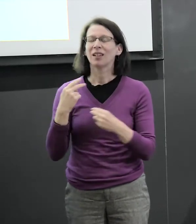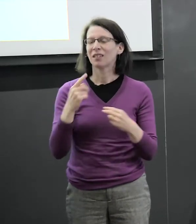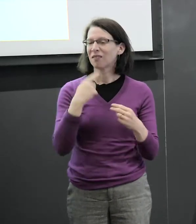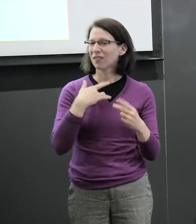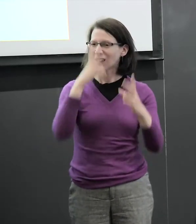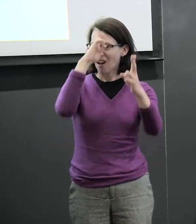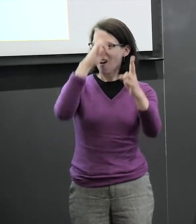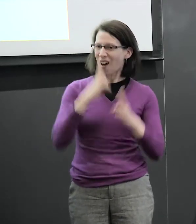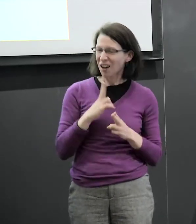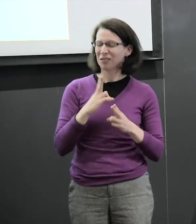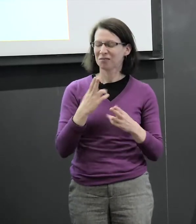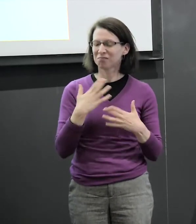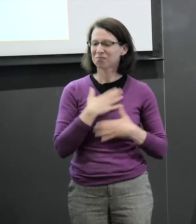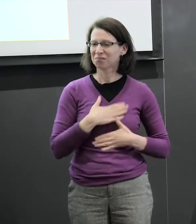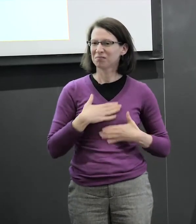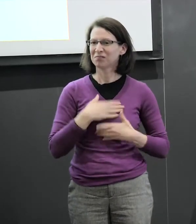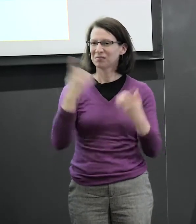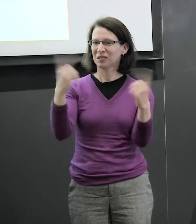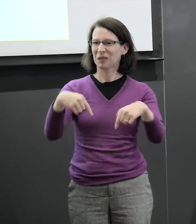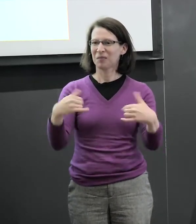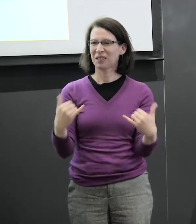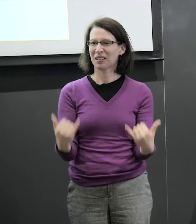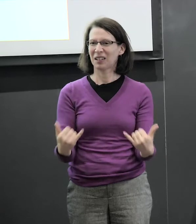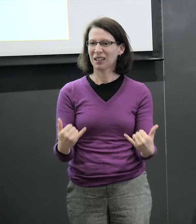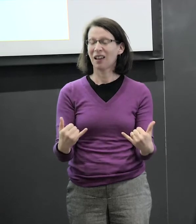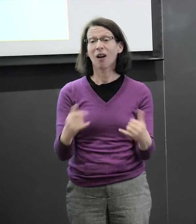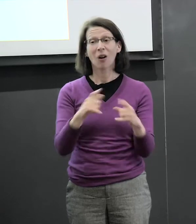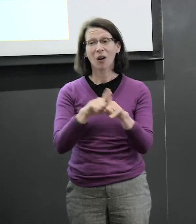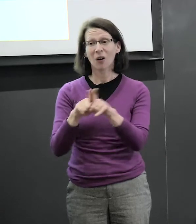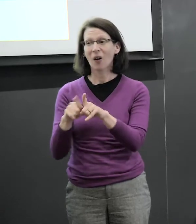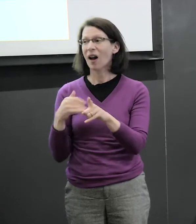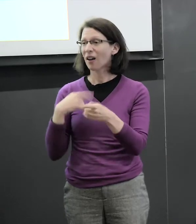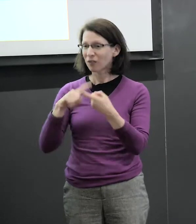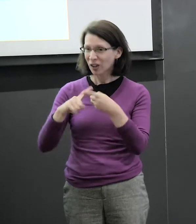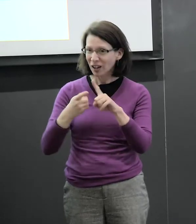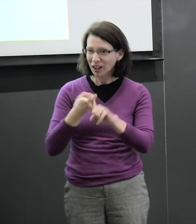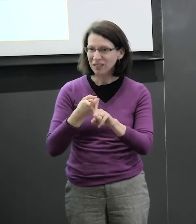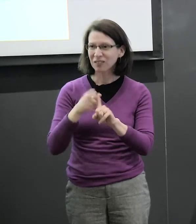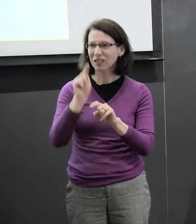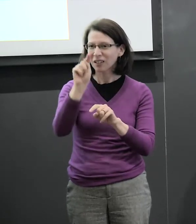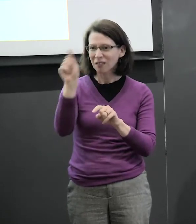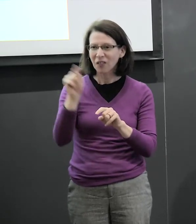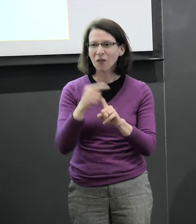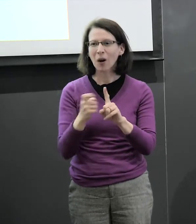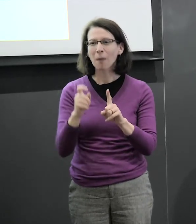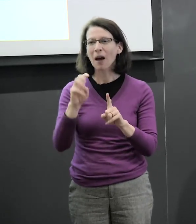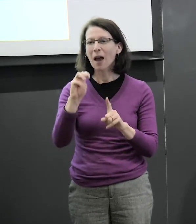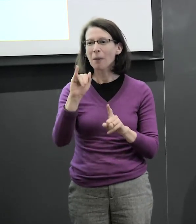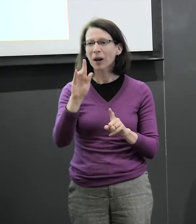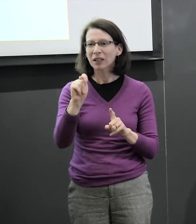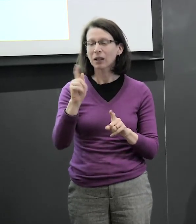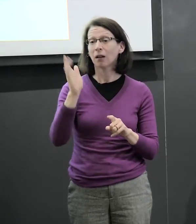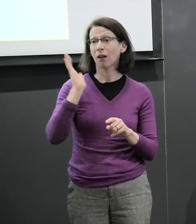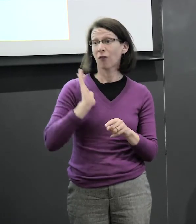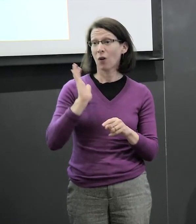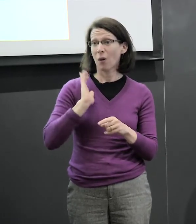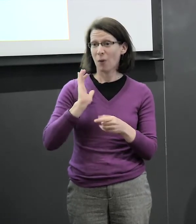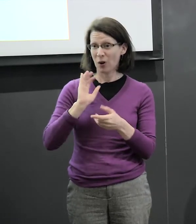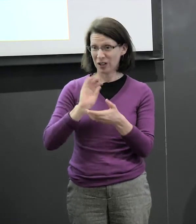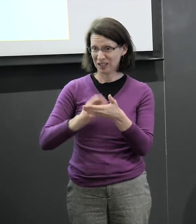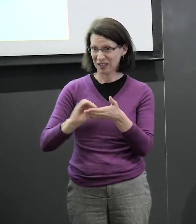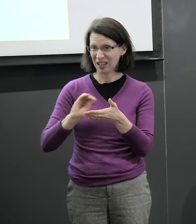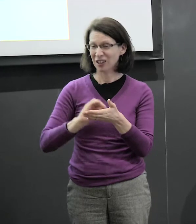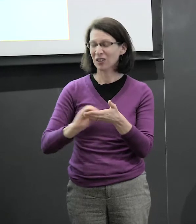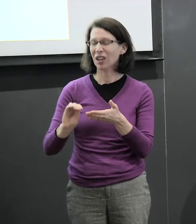have in the assistance some friends from MIT and my former dissertation advisor,